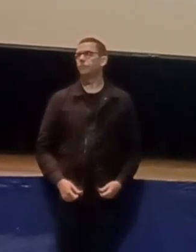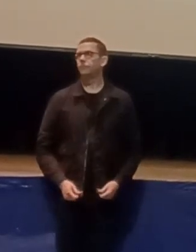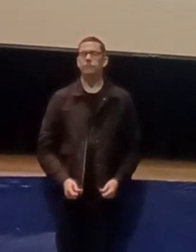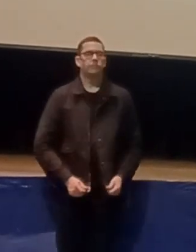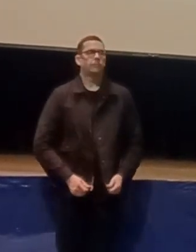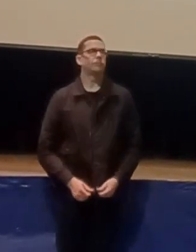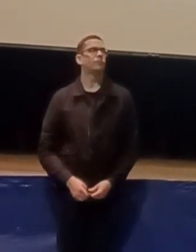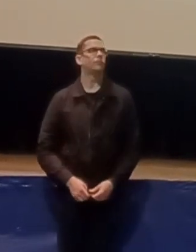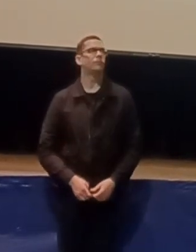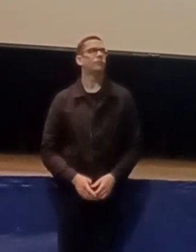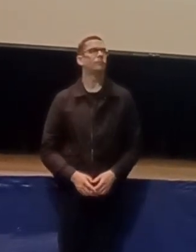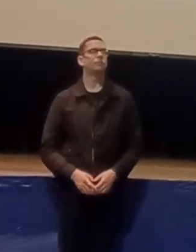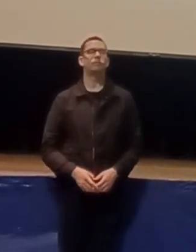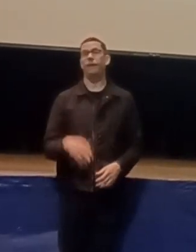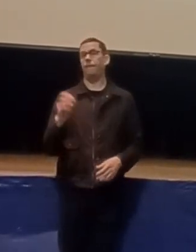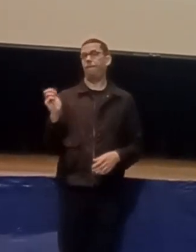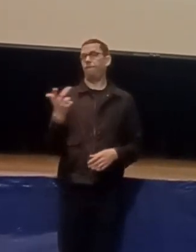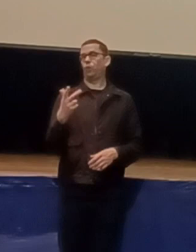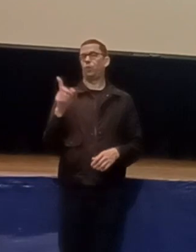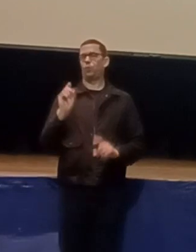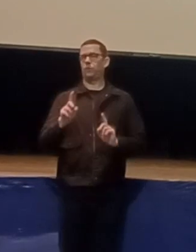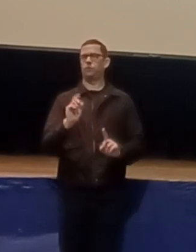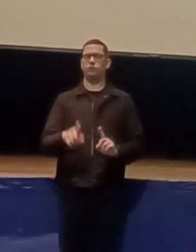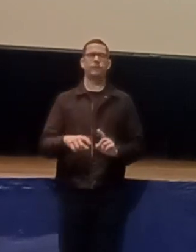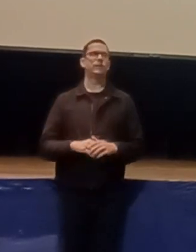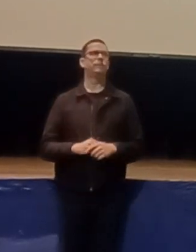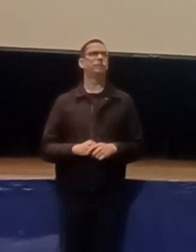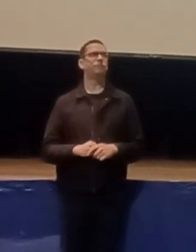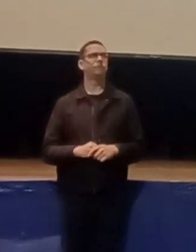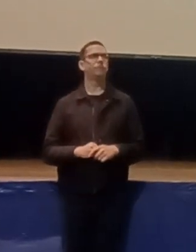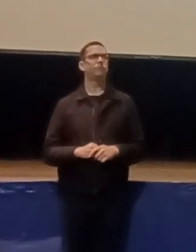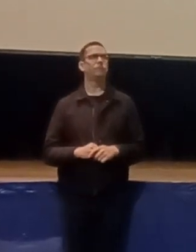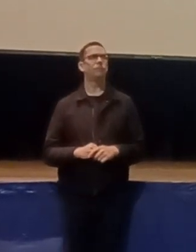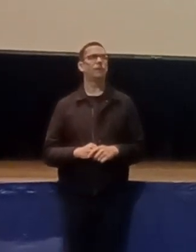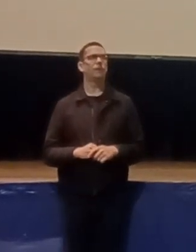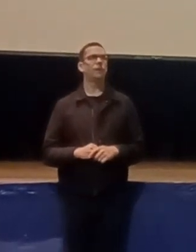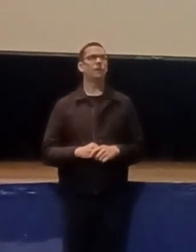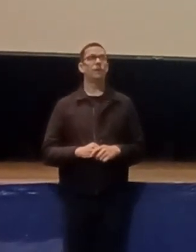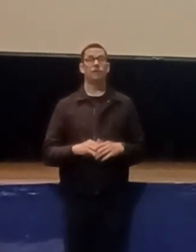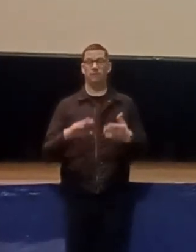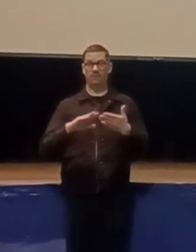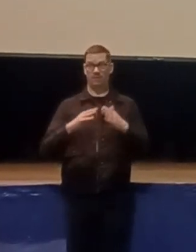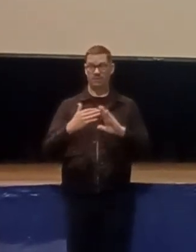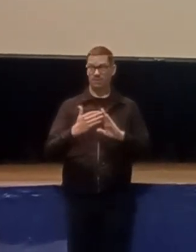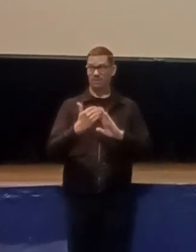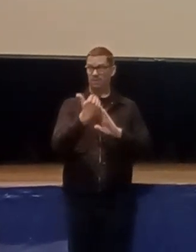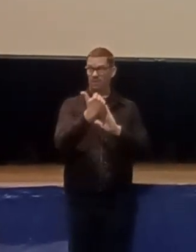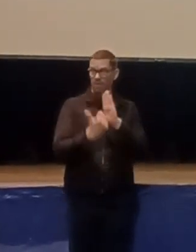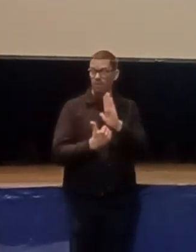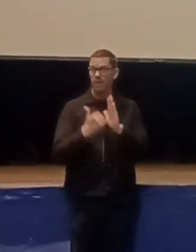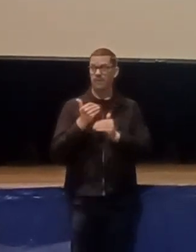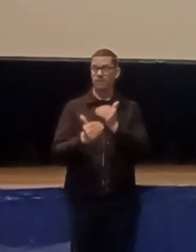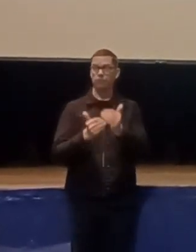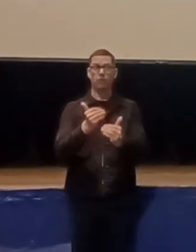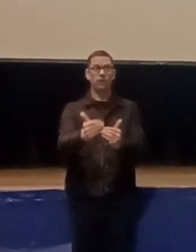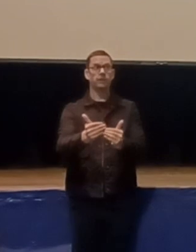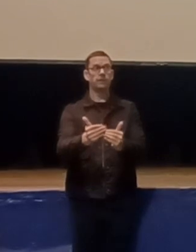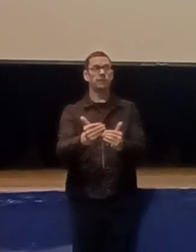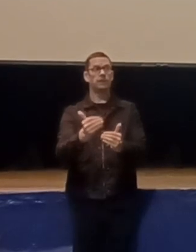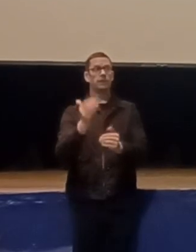Thank you. I have a few questions. As the city outlined the process, it seems that you get community